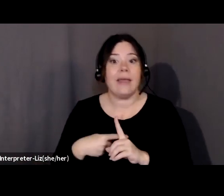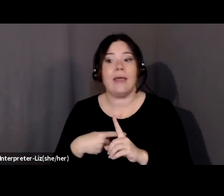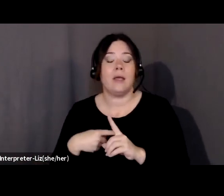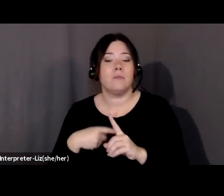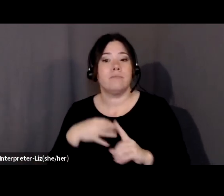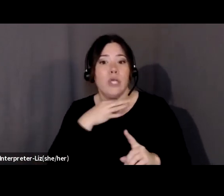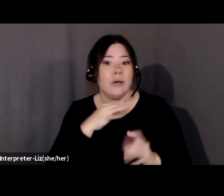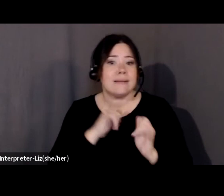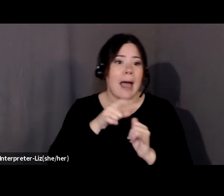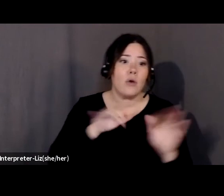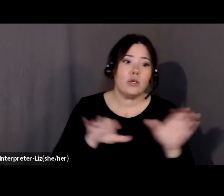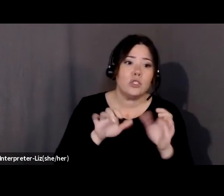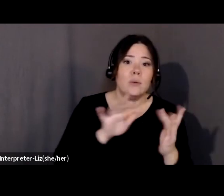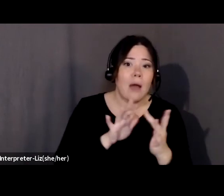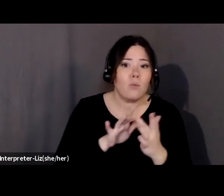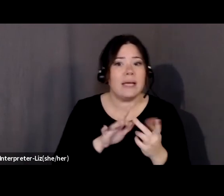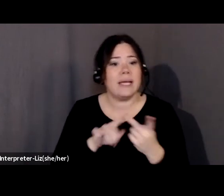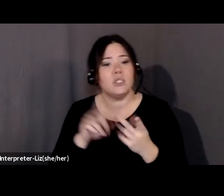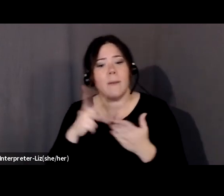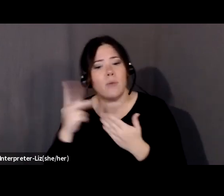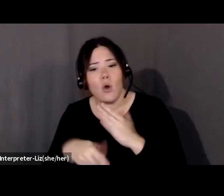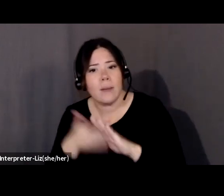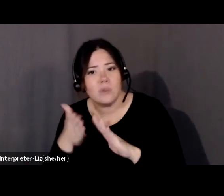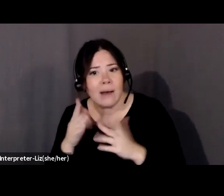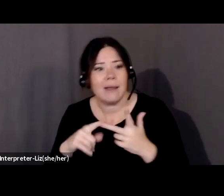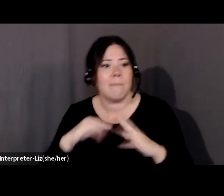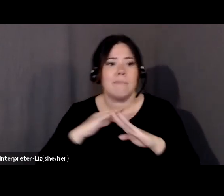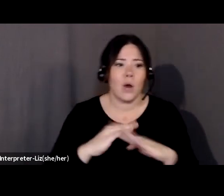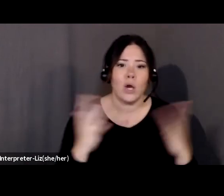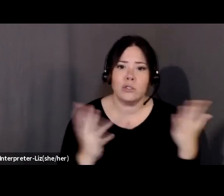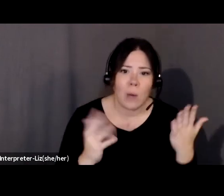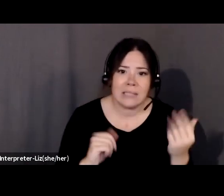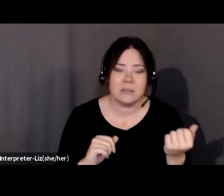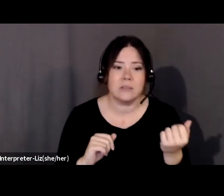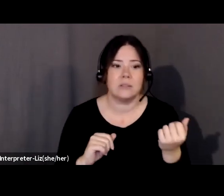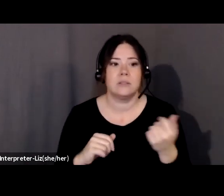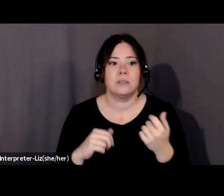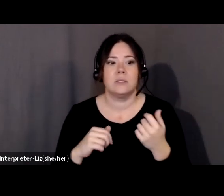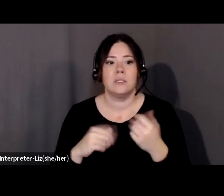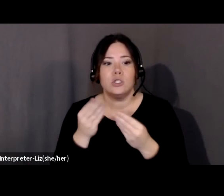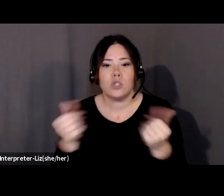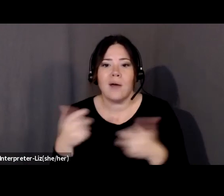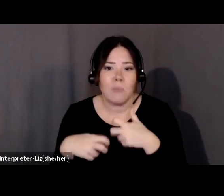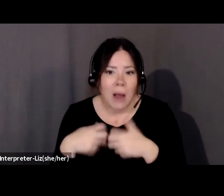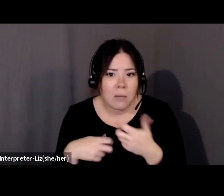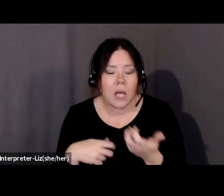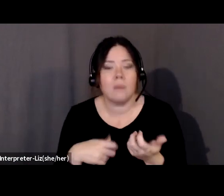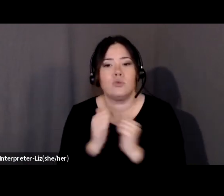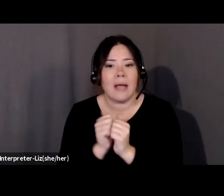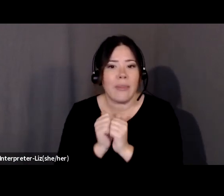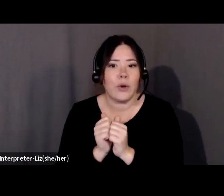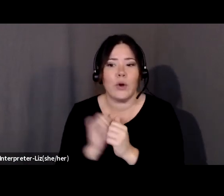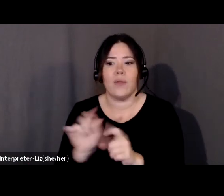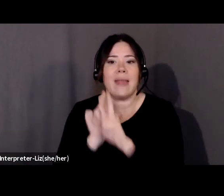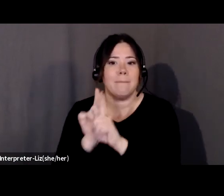we're doing outreach, what programs are you running, what barriers are you running against, problem solving together as a group in that peer mentoring,